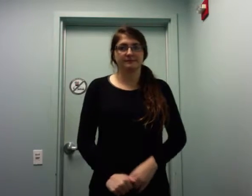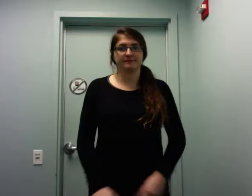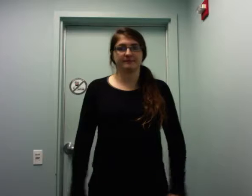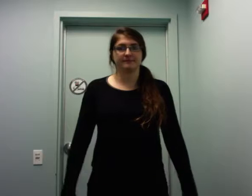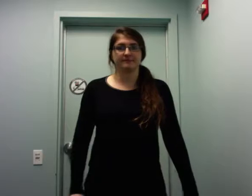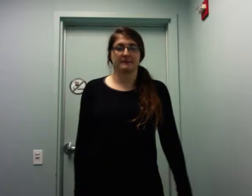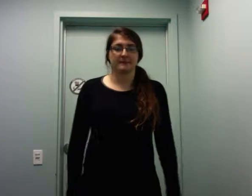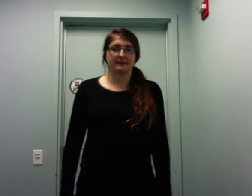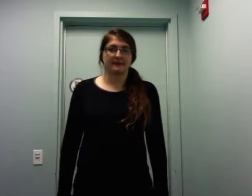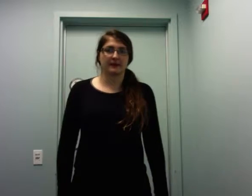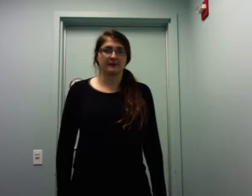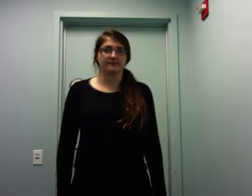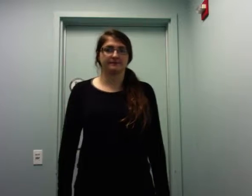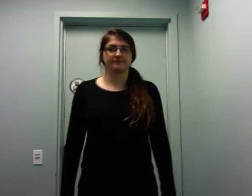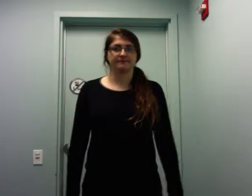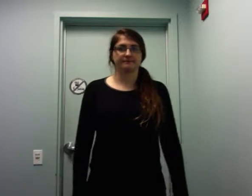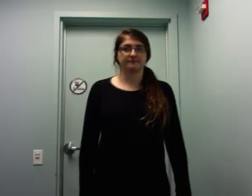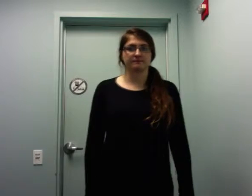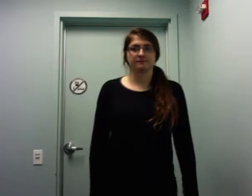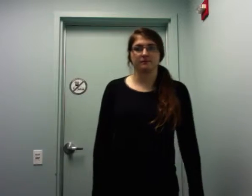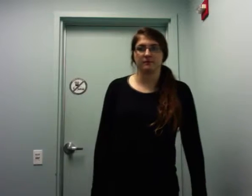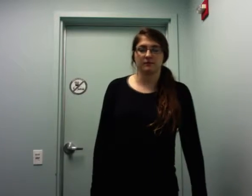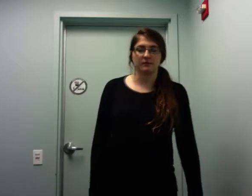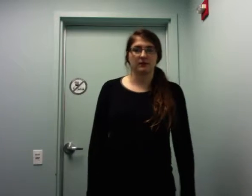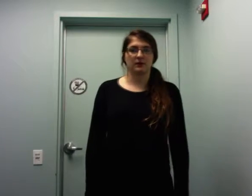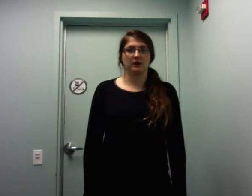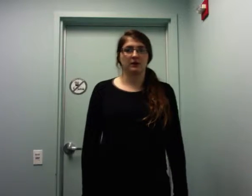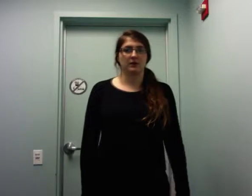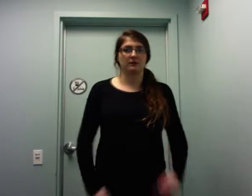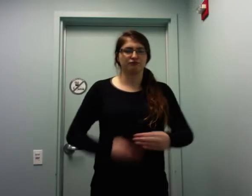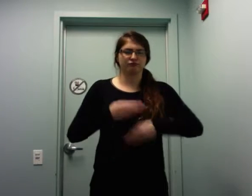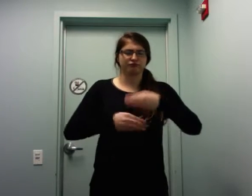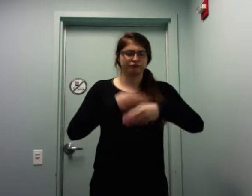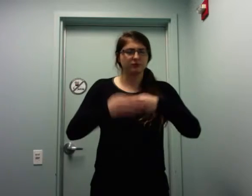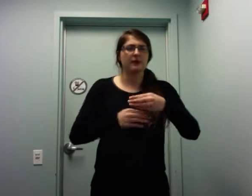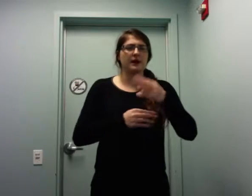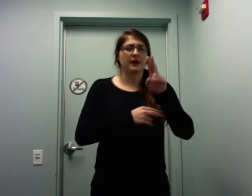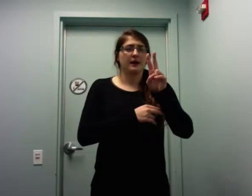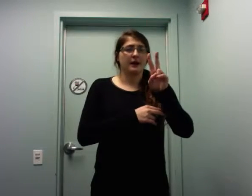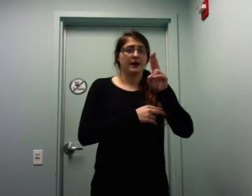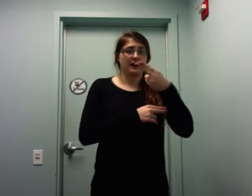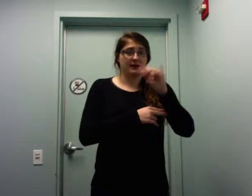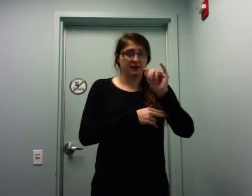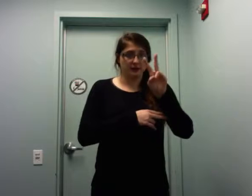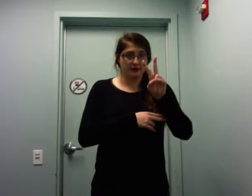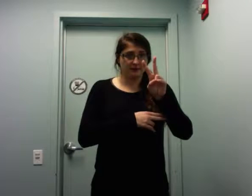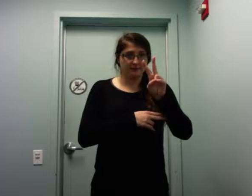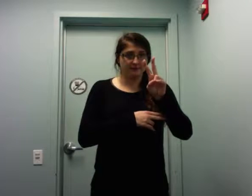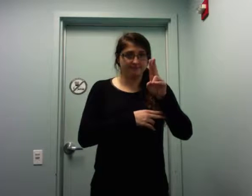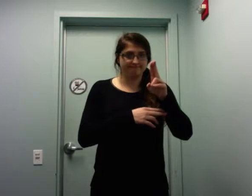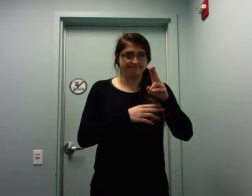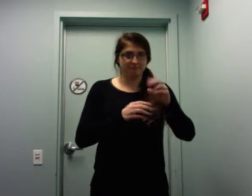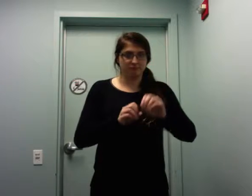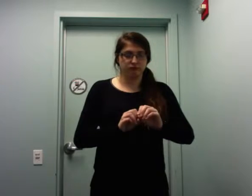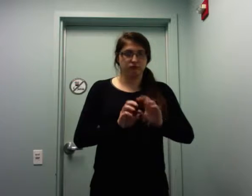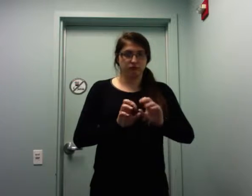time, HIV will reduce the T cell count within the body. T cells are a type of white blood cell